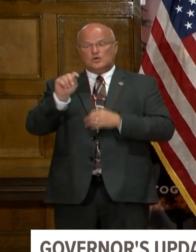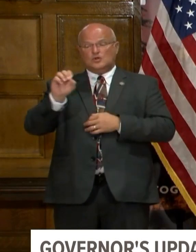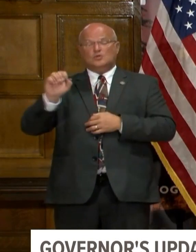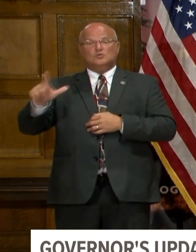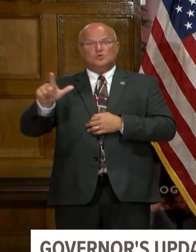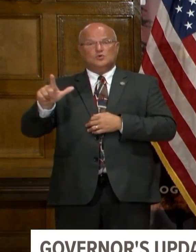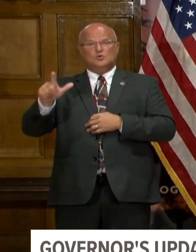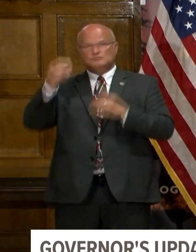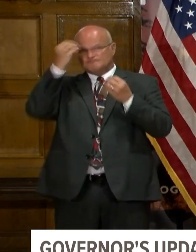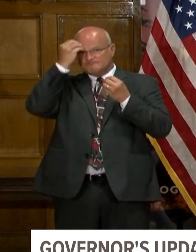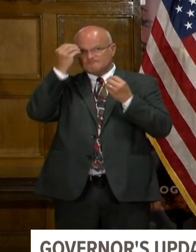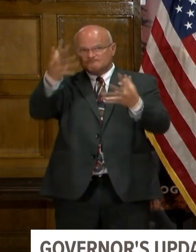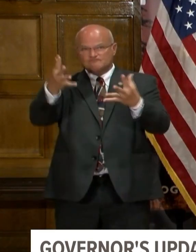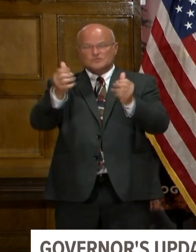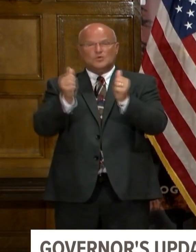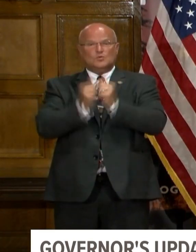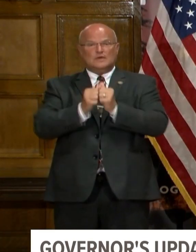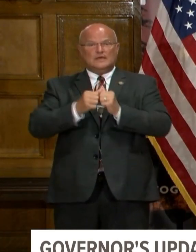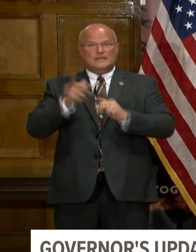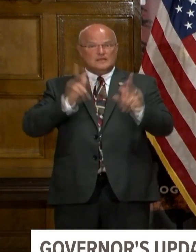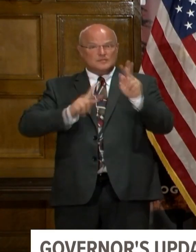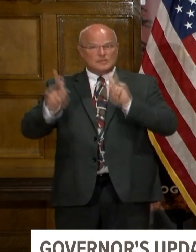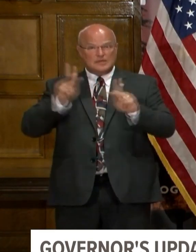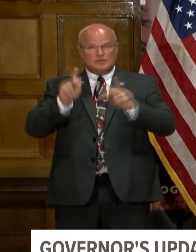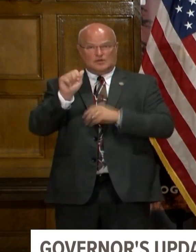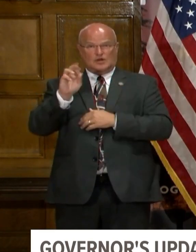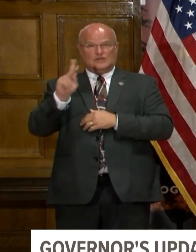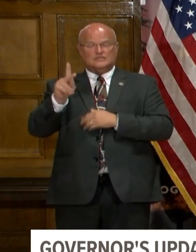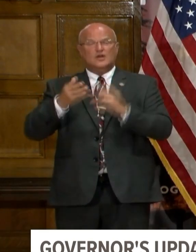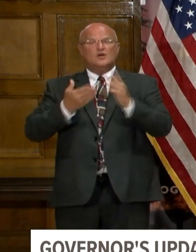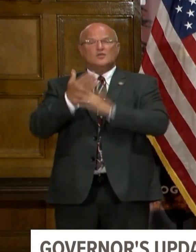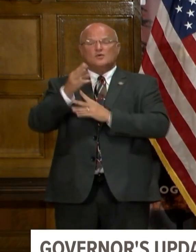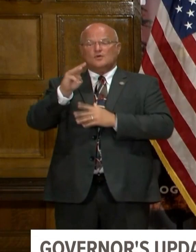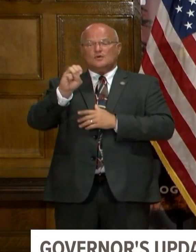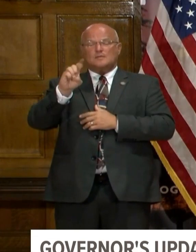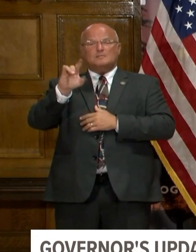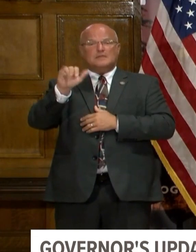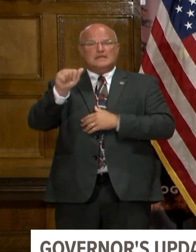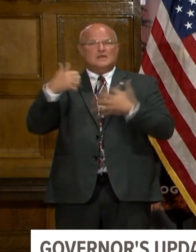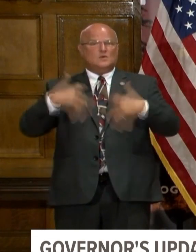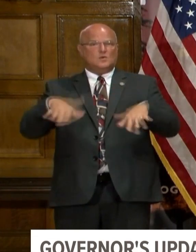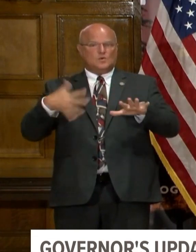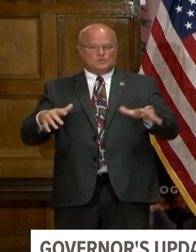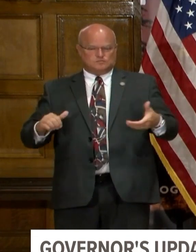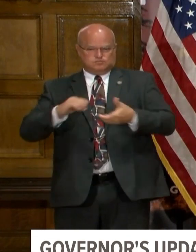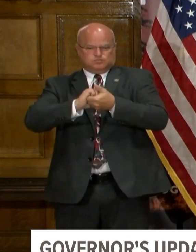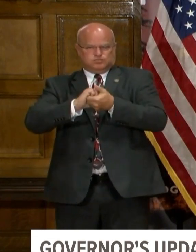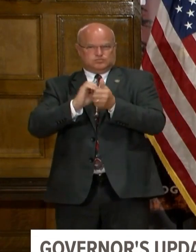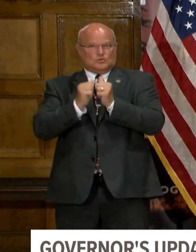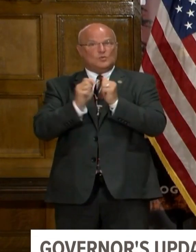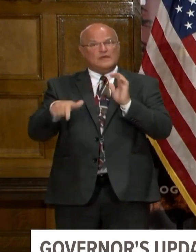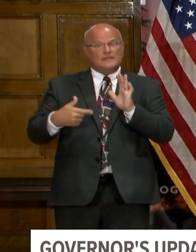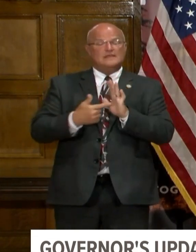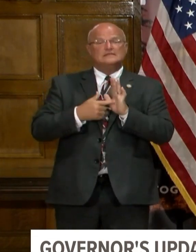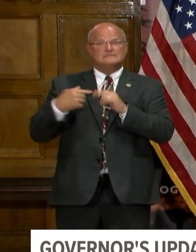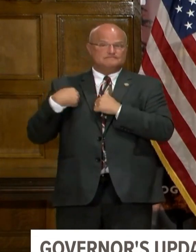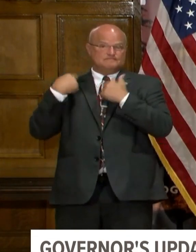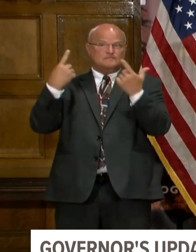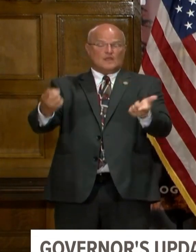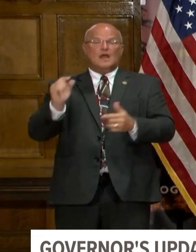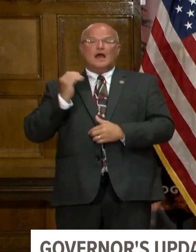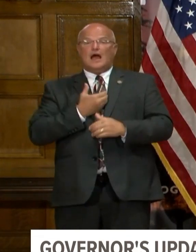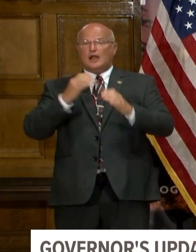to communicate directly with the public and through the media that have been great partners in this. But